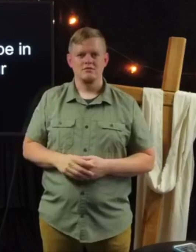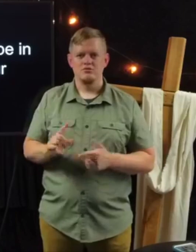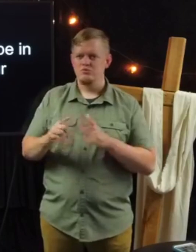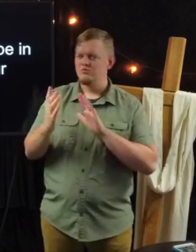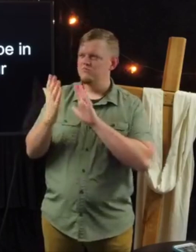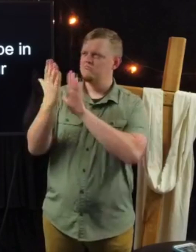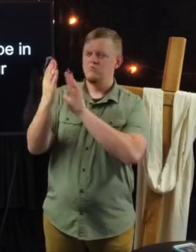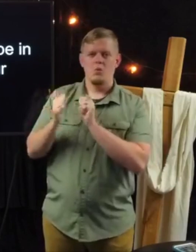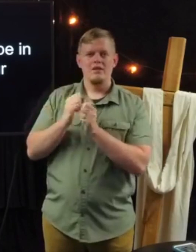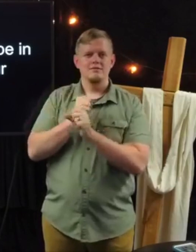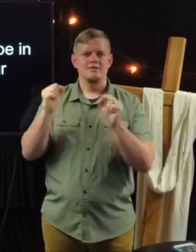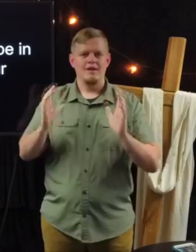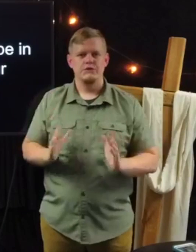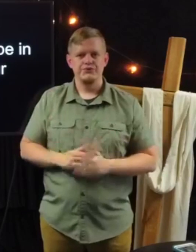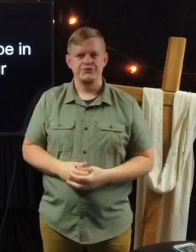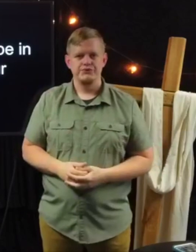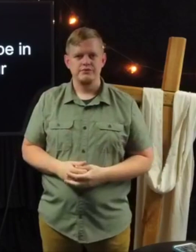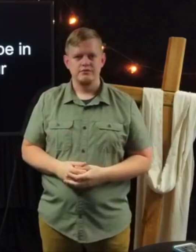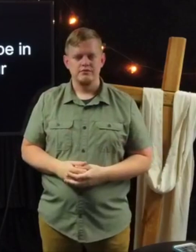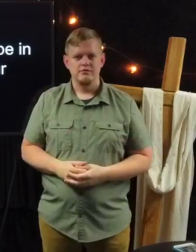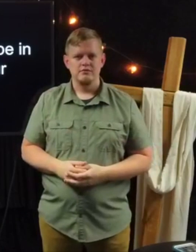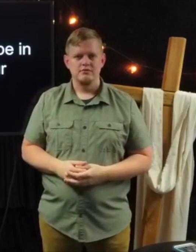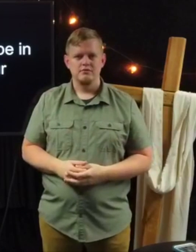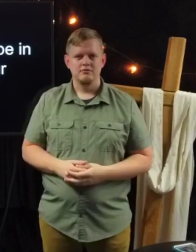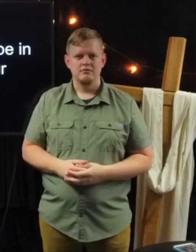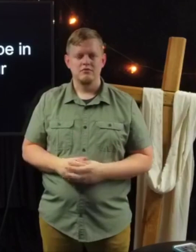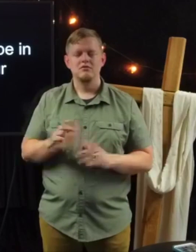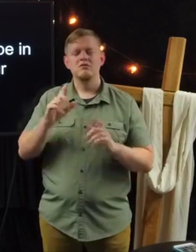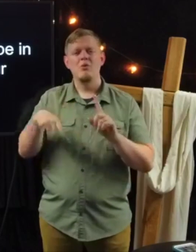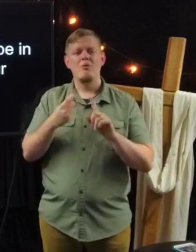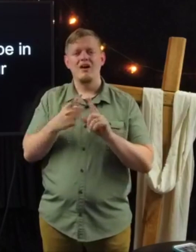Jesus? To come before him, to come before our Savior.